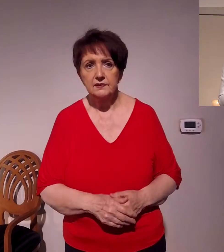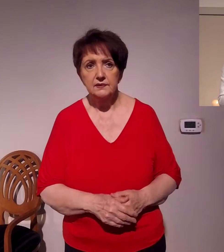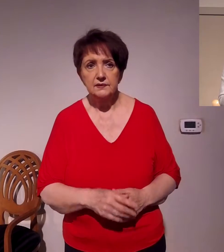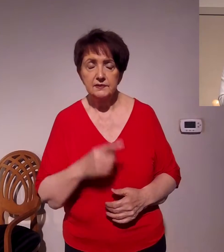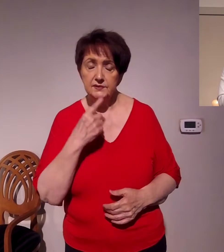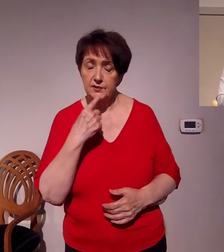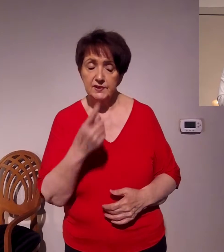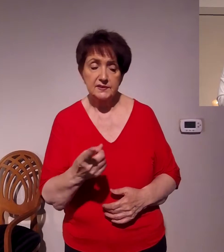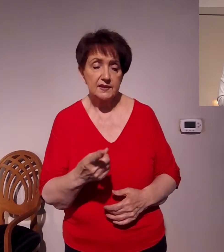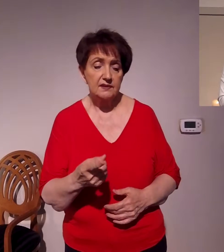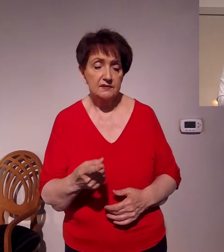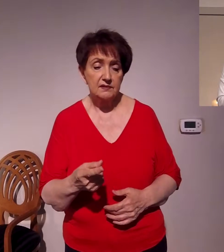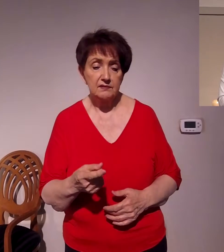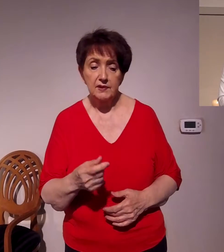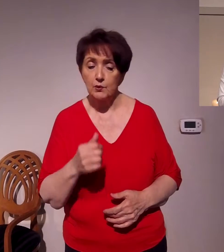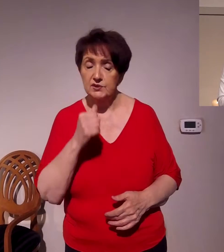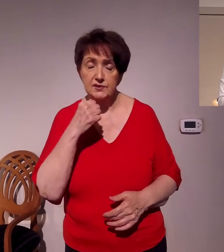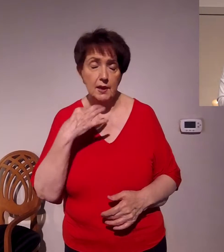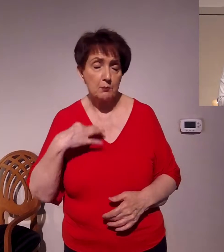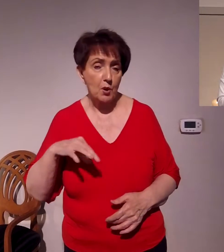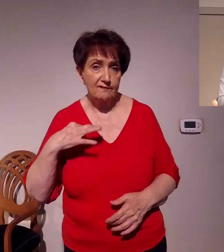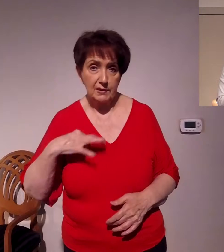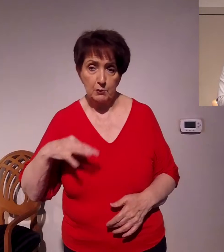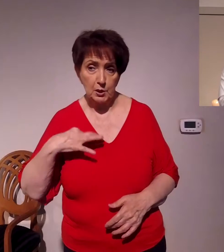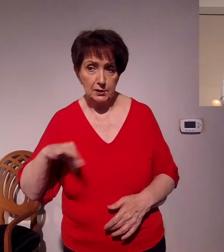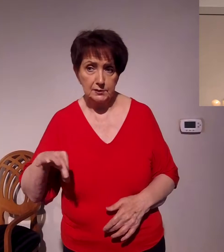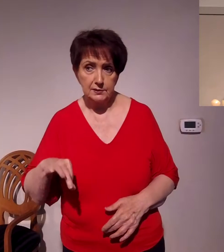basically said that was very unprofitable.